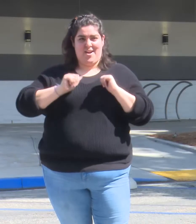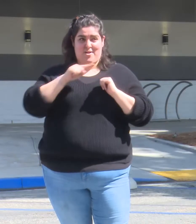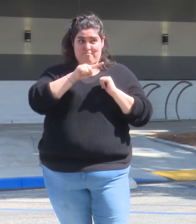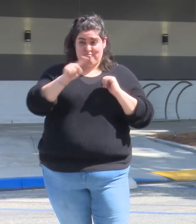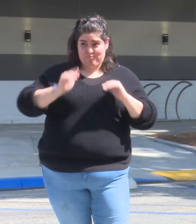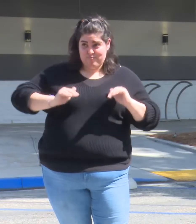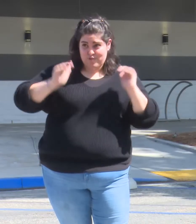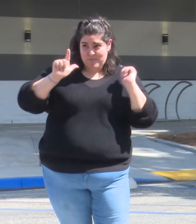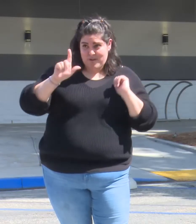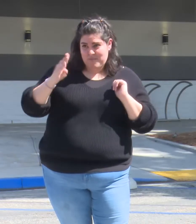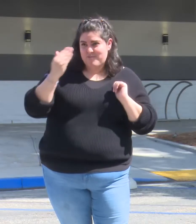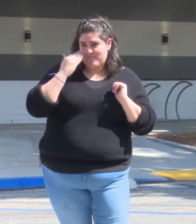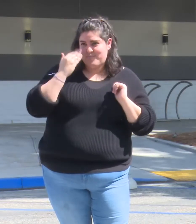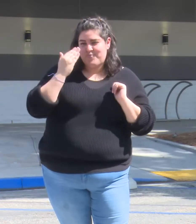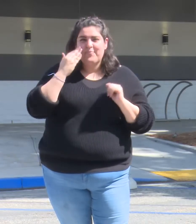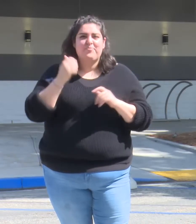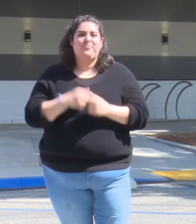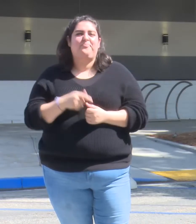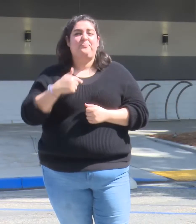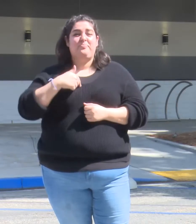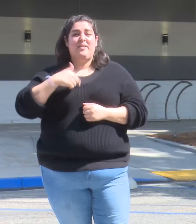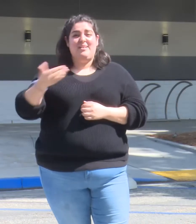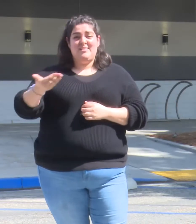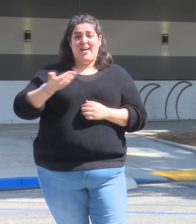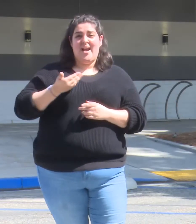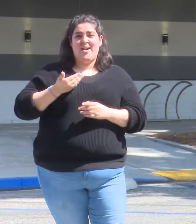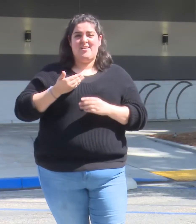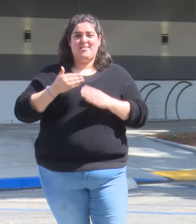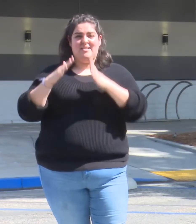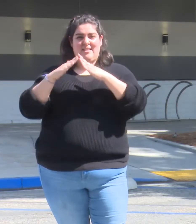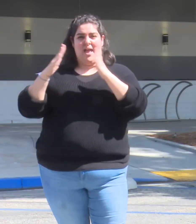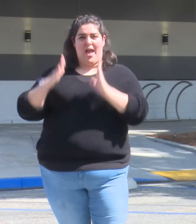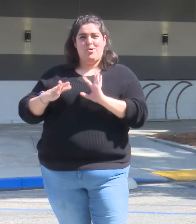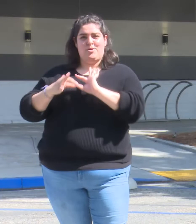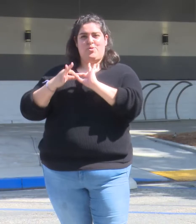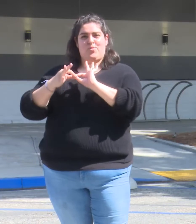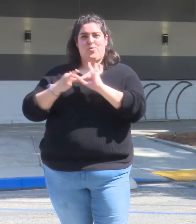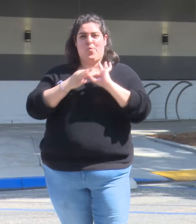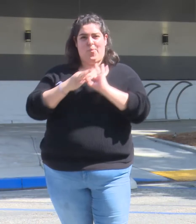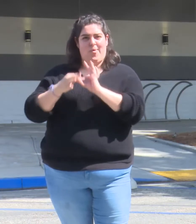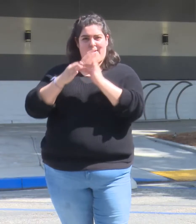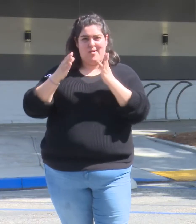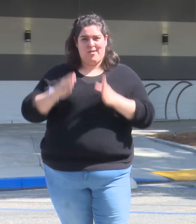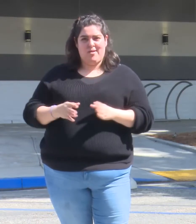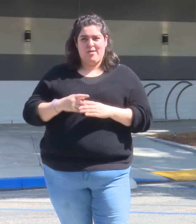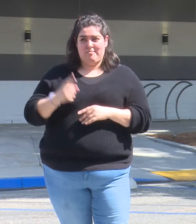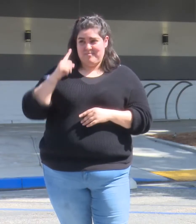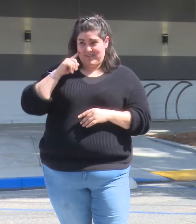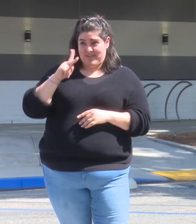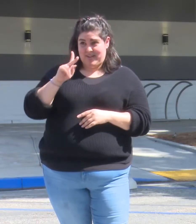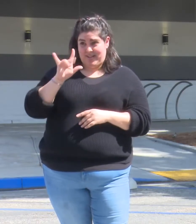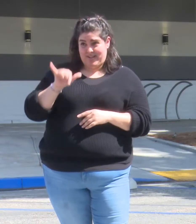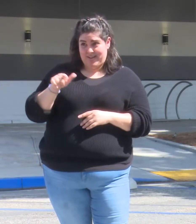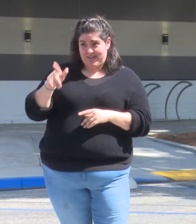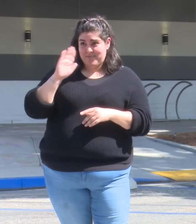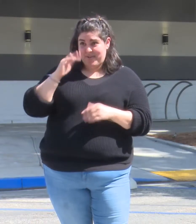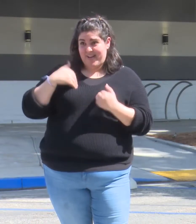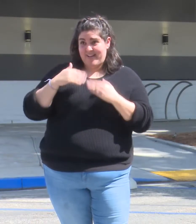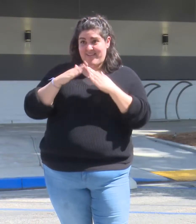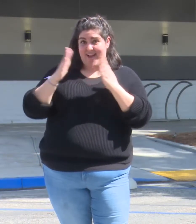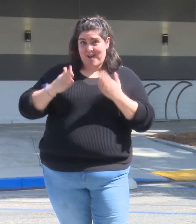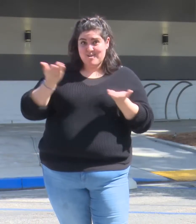it well. I was hired as the housing coordinator. Did you hear, Kelly? They're going to have housing services in